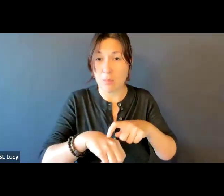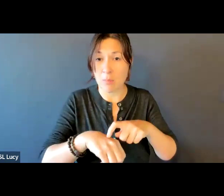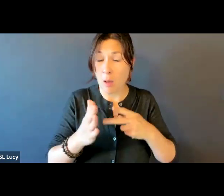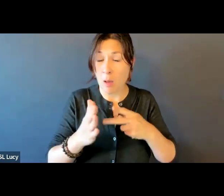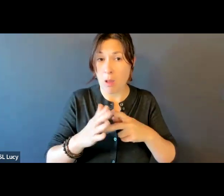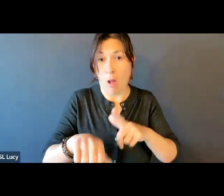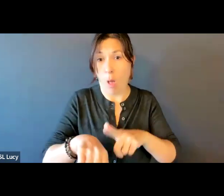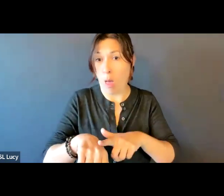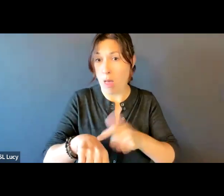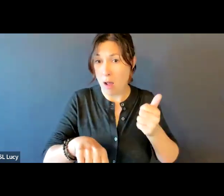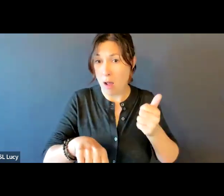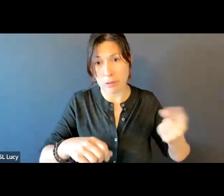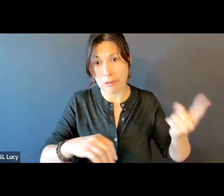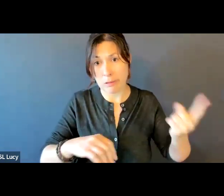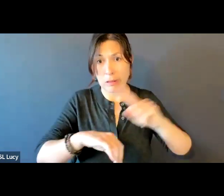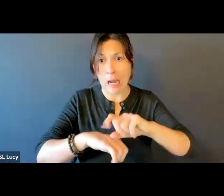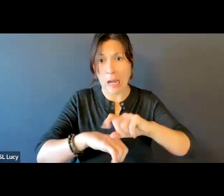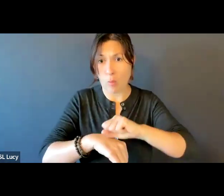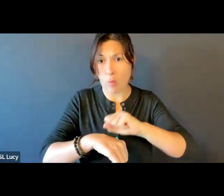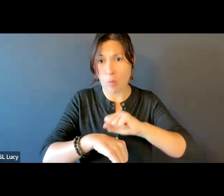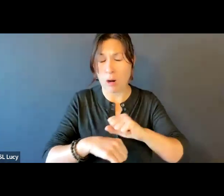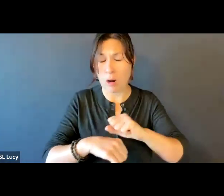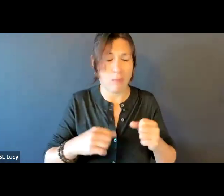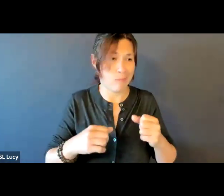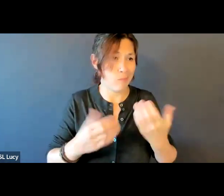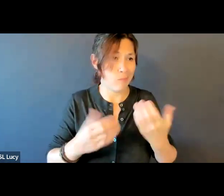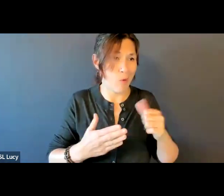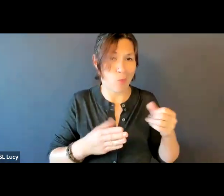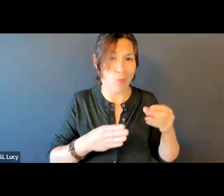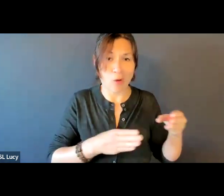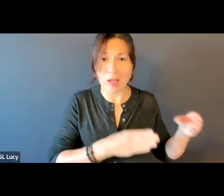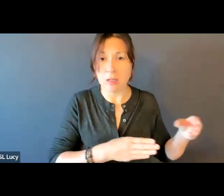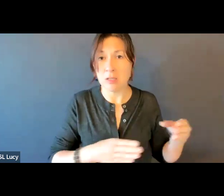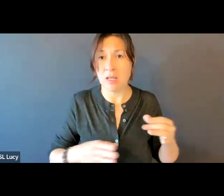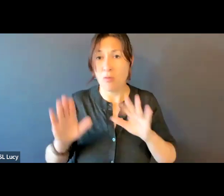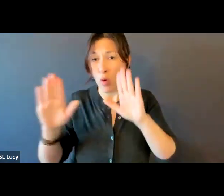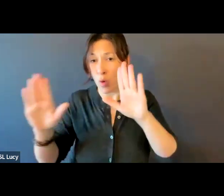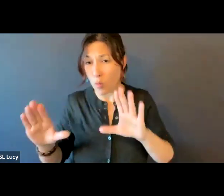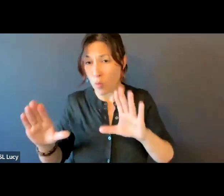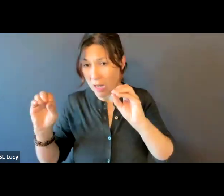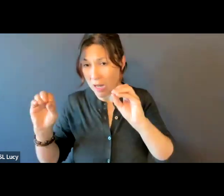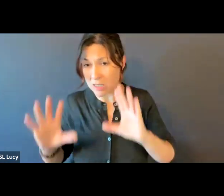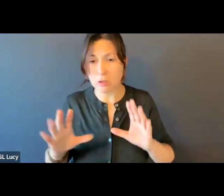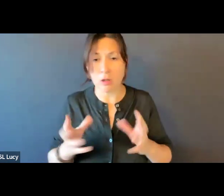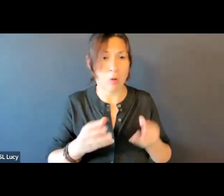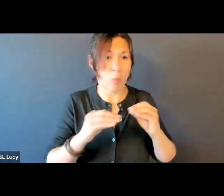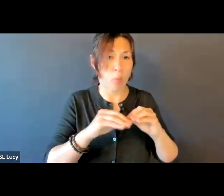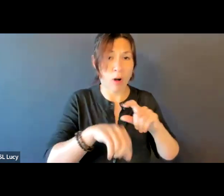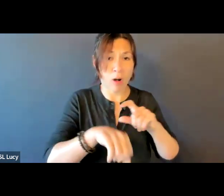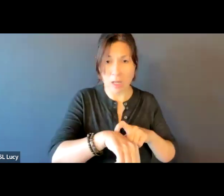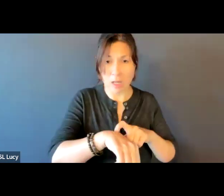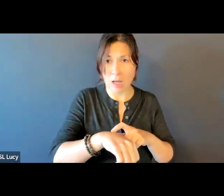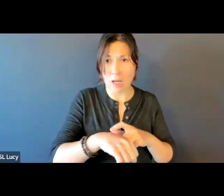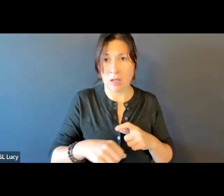other structures, but great teachers and more time will clearly result, more time with those